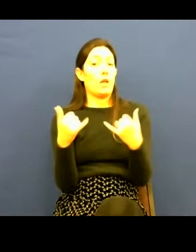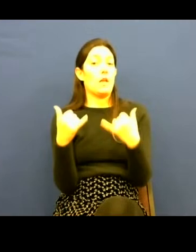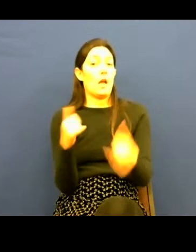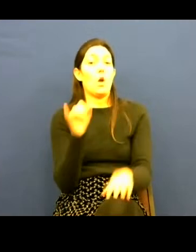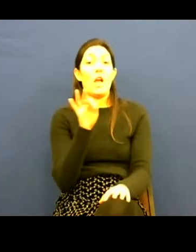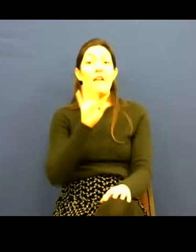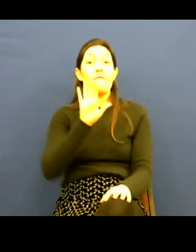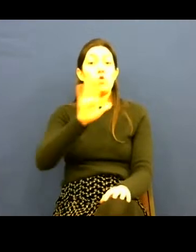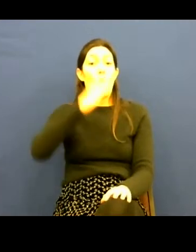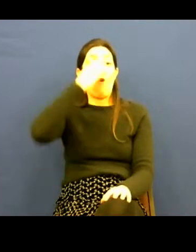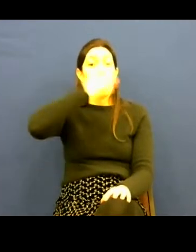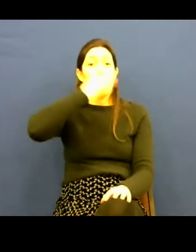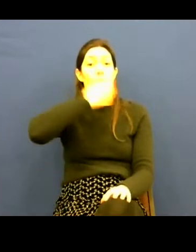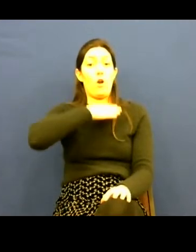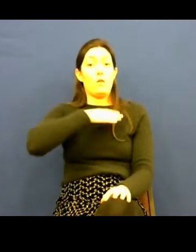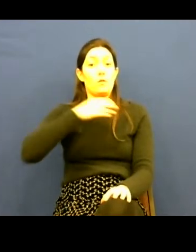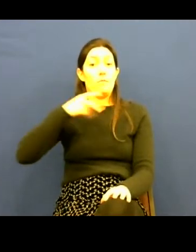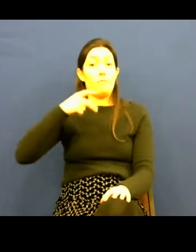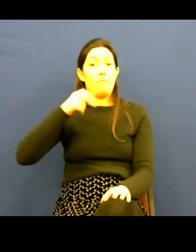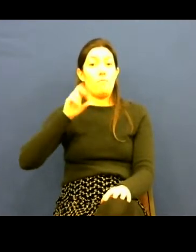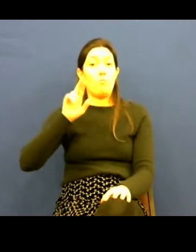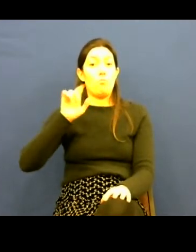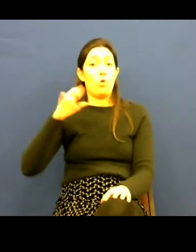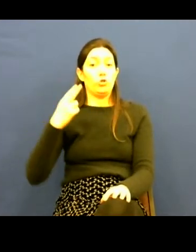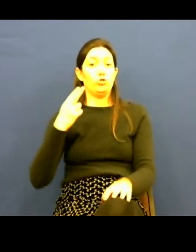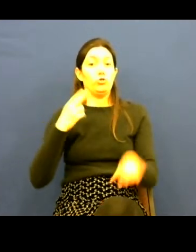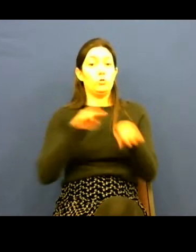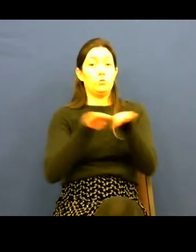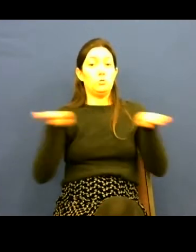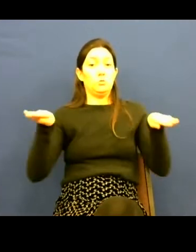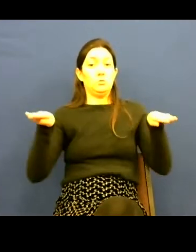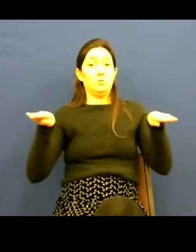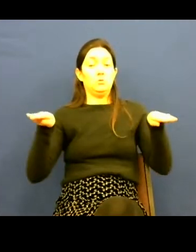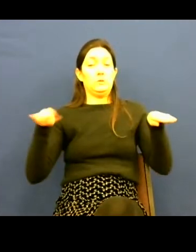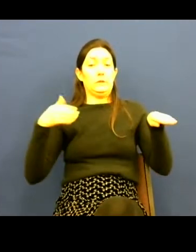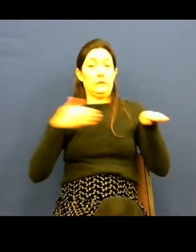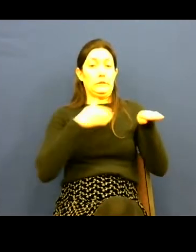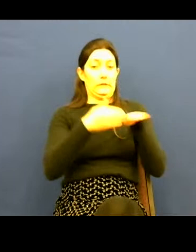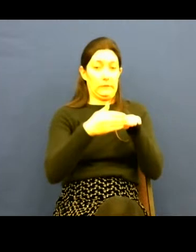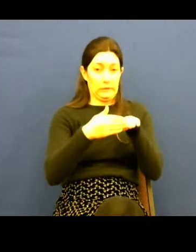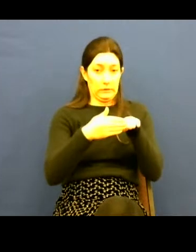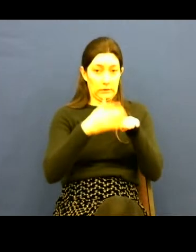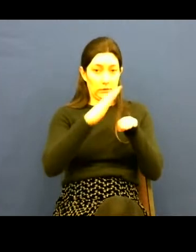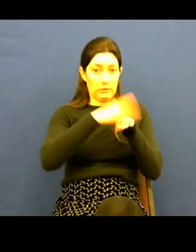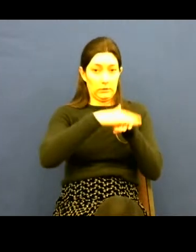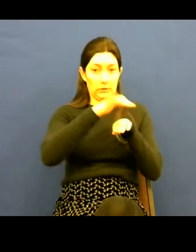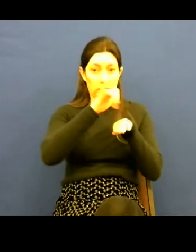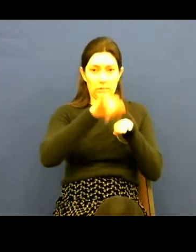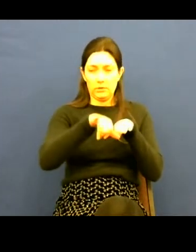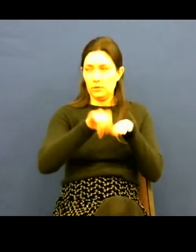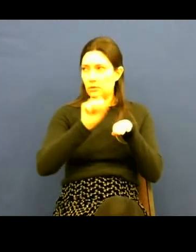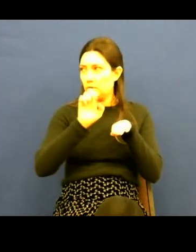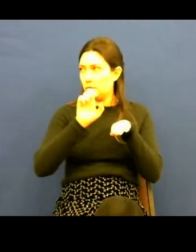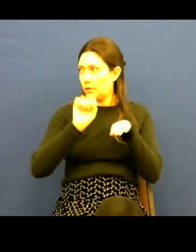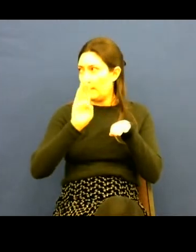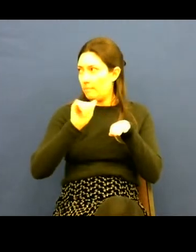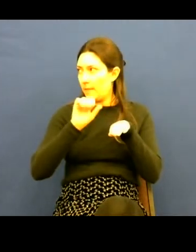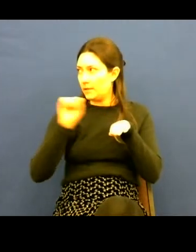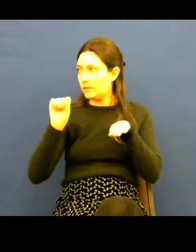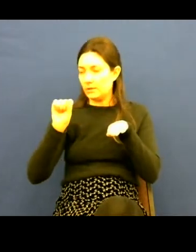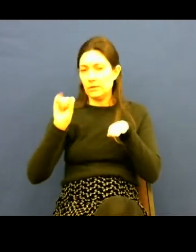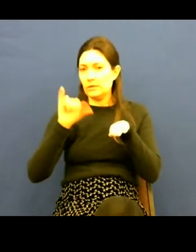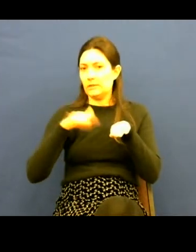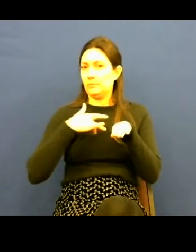front porch comes right up to the edge of the setbacks, which that's often how developments are